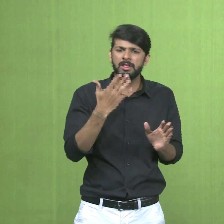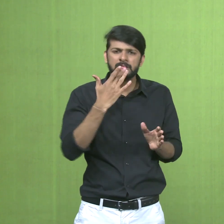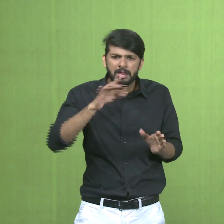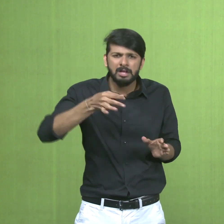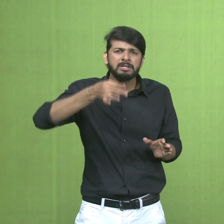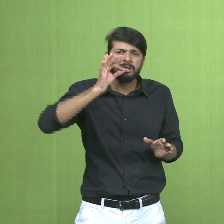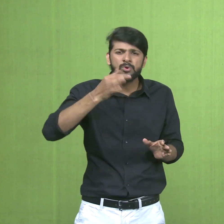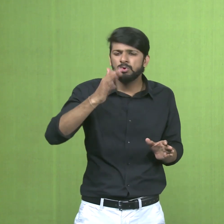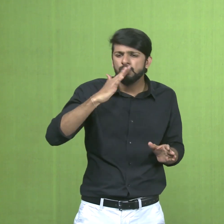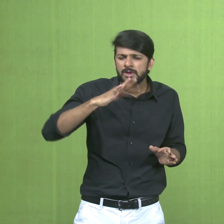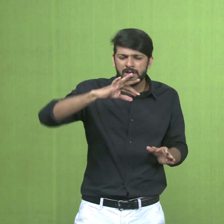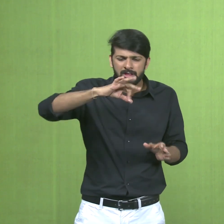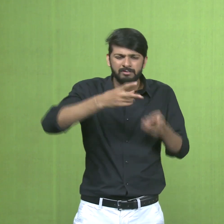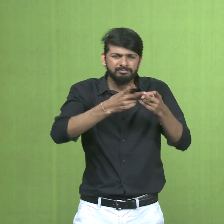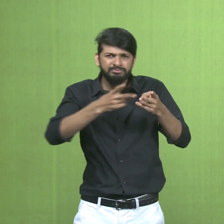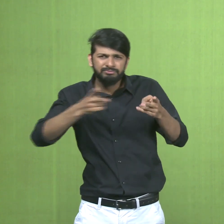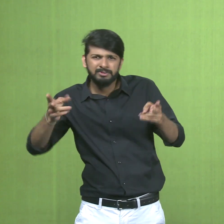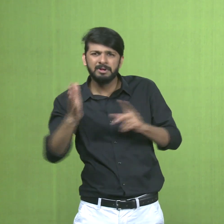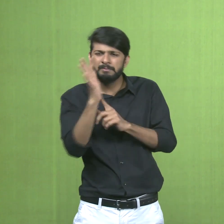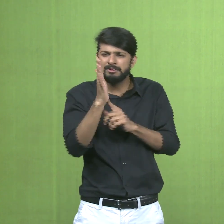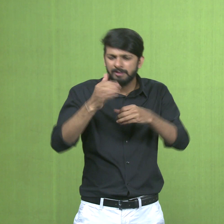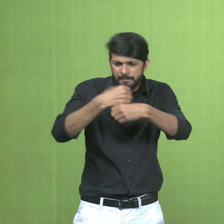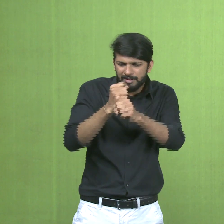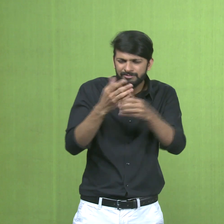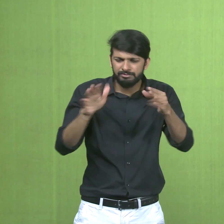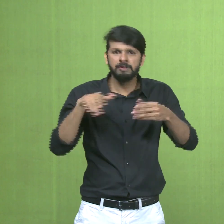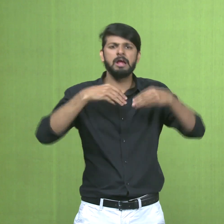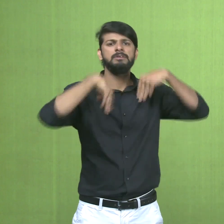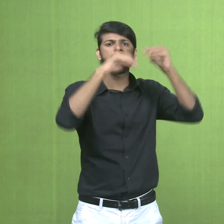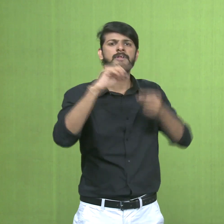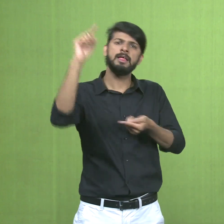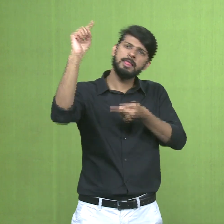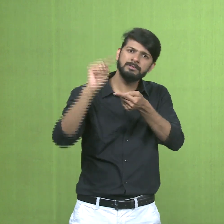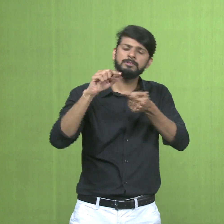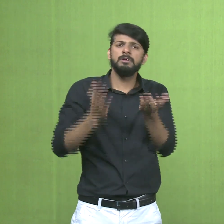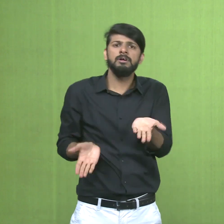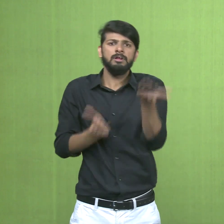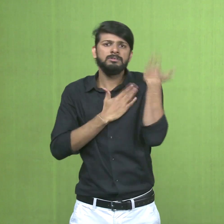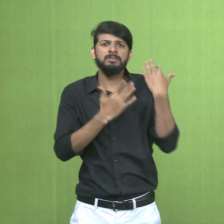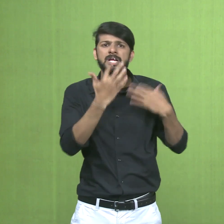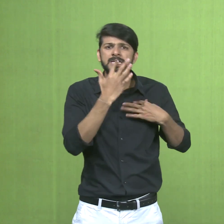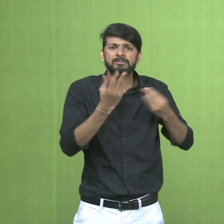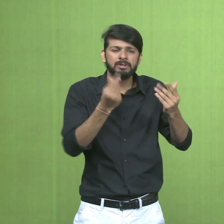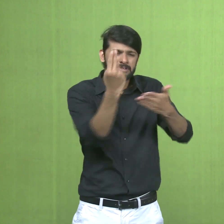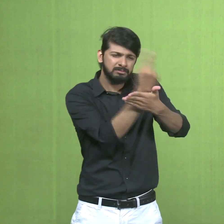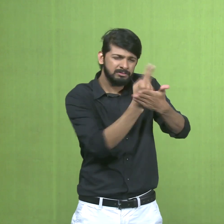So, other items like spices, tea, etc. did not